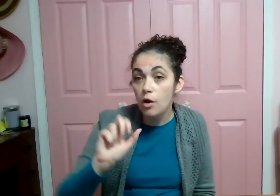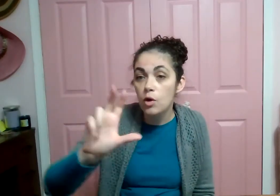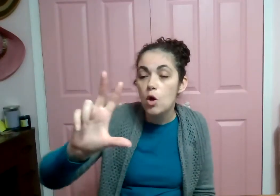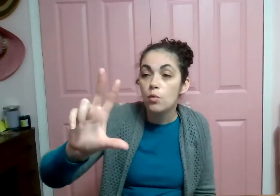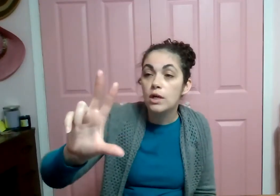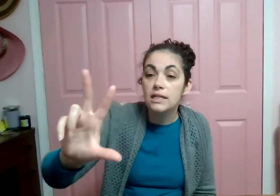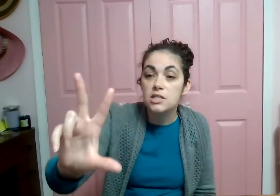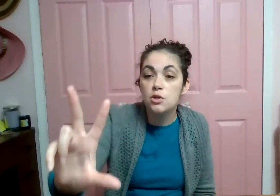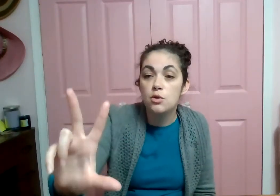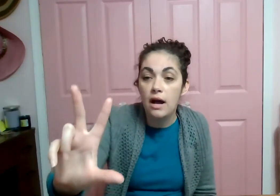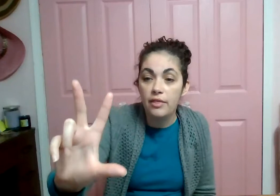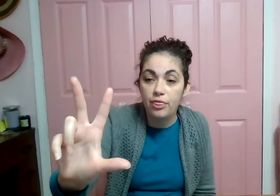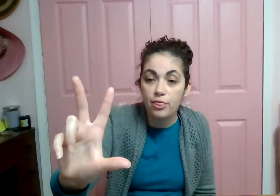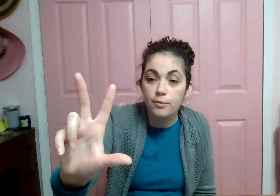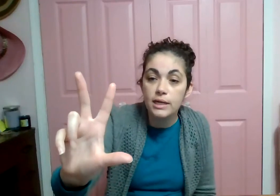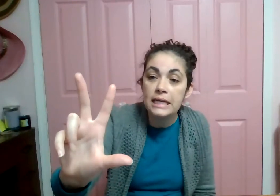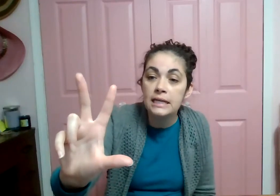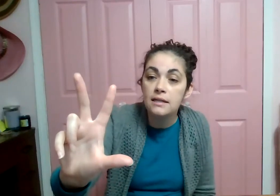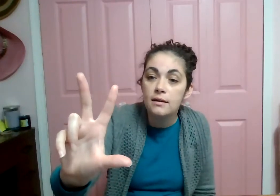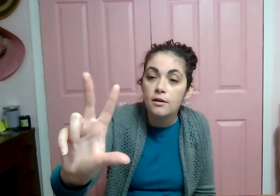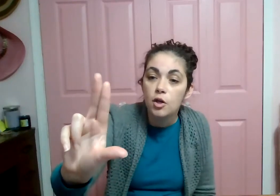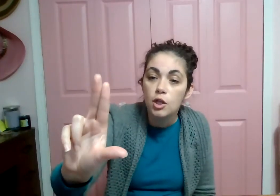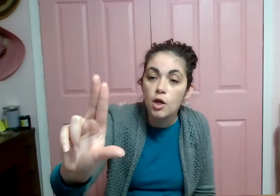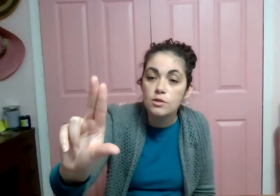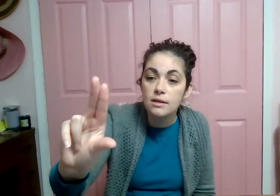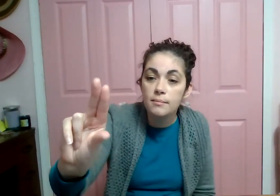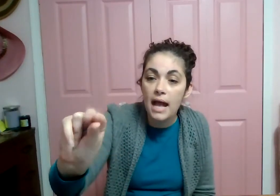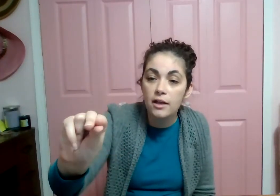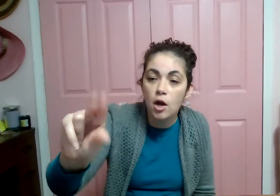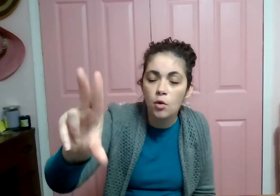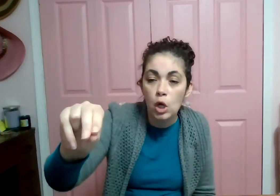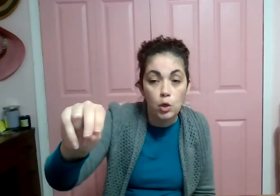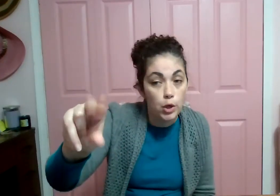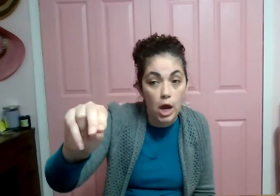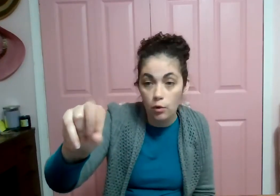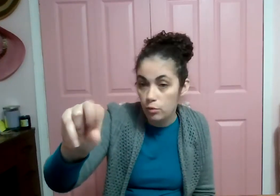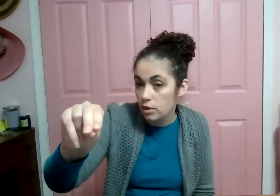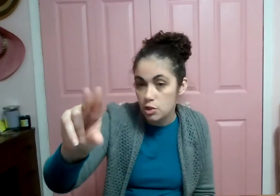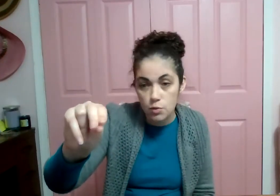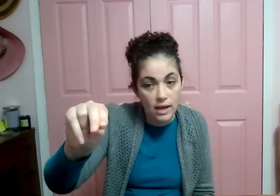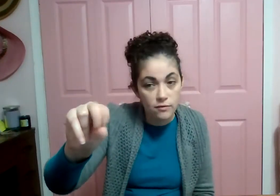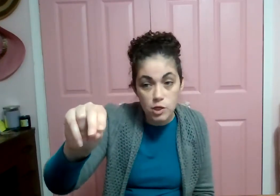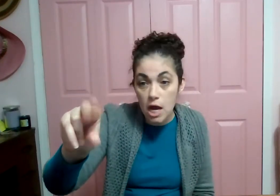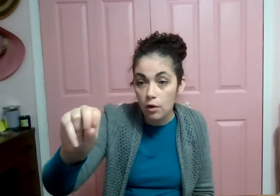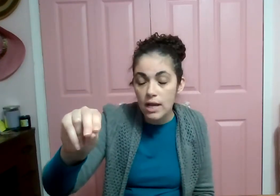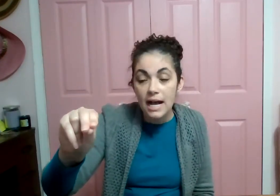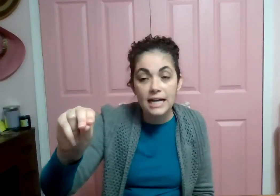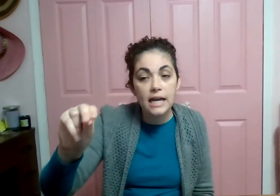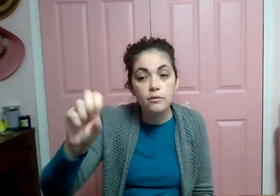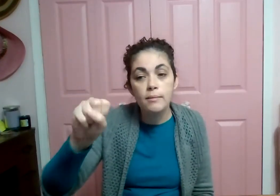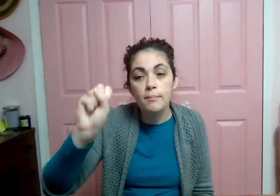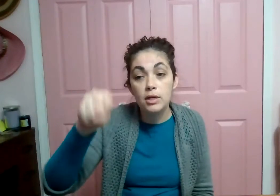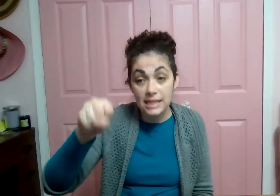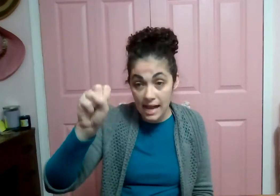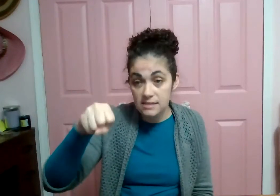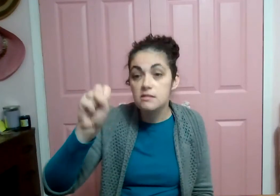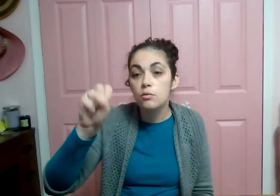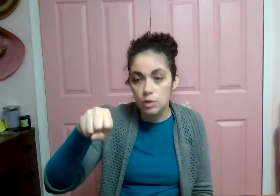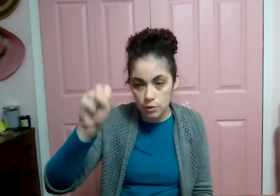no, we're going to do a 3, close them and go no. So we have no. Again, remember yes, we're doing